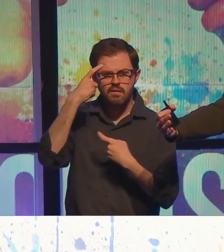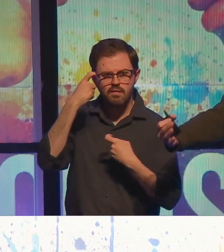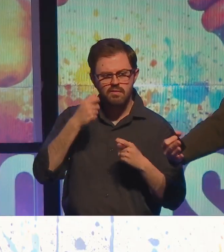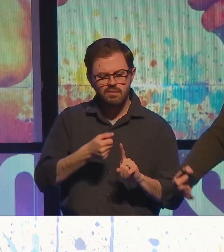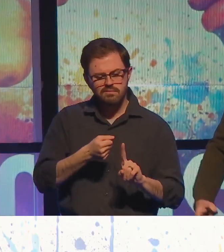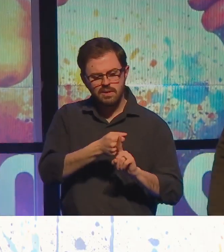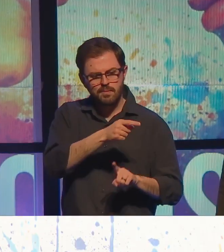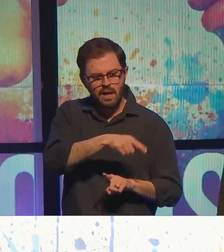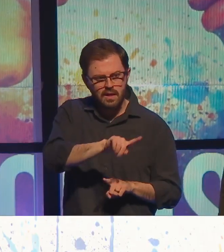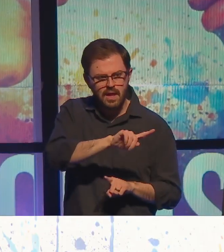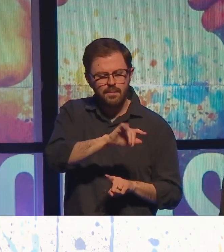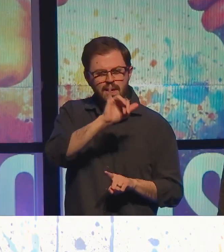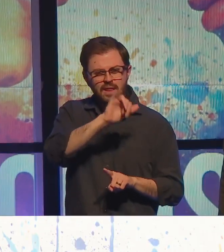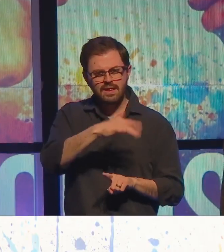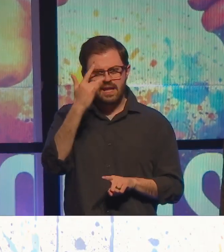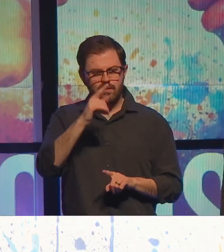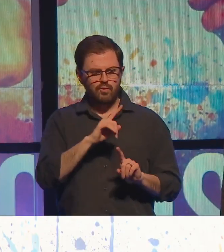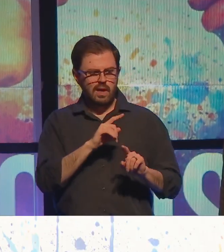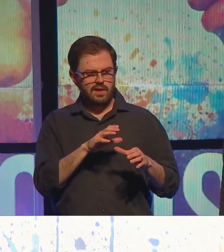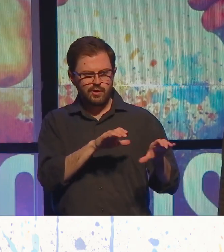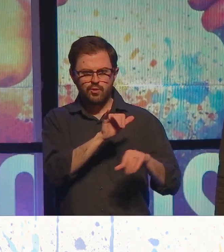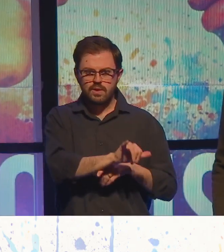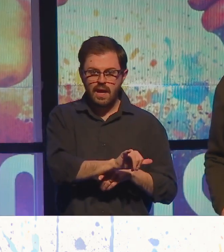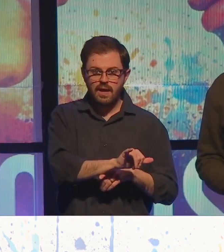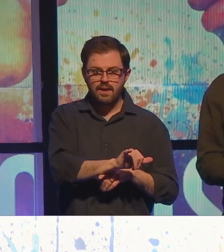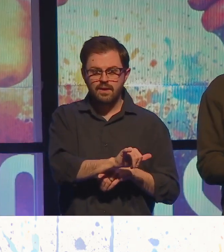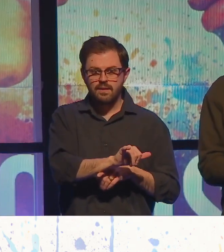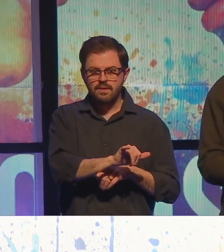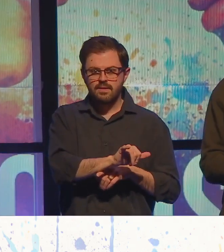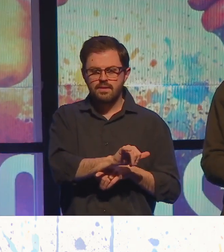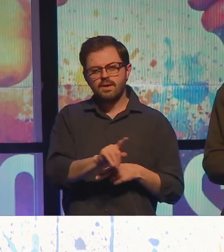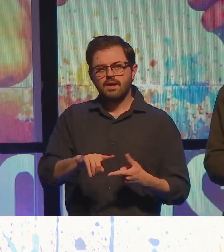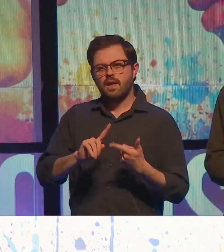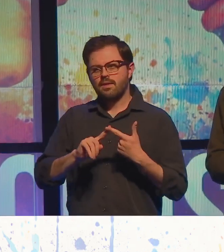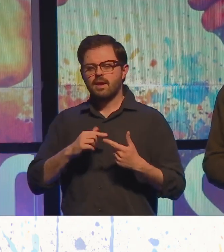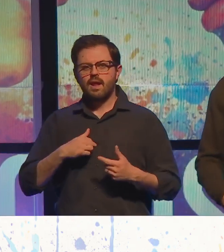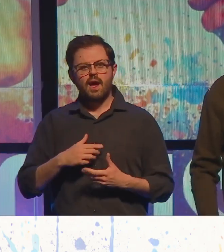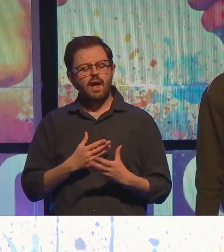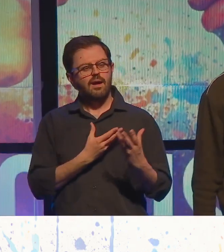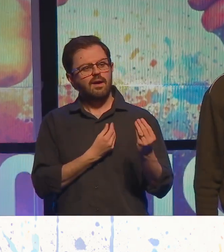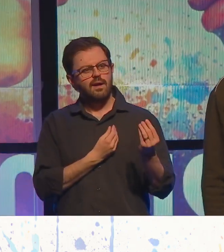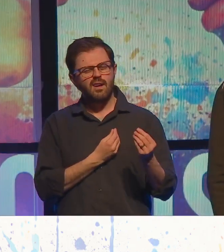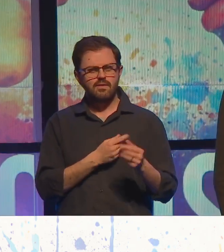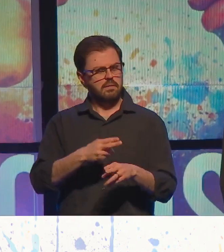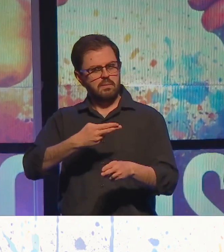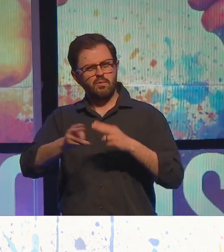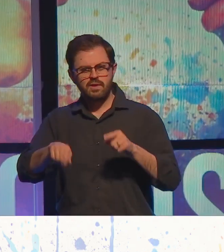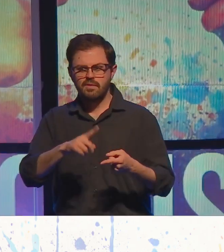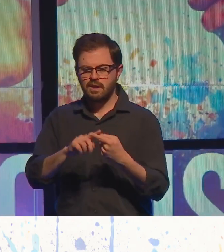And maybe that softens my heart for about 6 seconds. Then I'm like, oh, I will tweet you, but don't even, no.